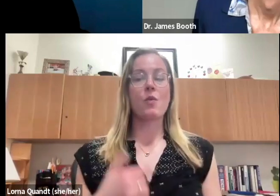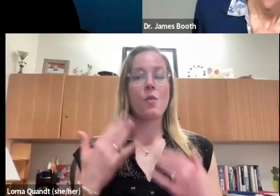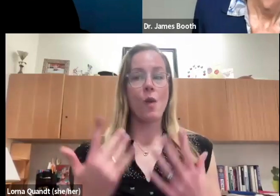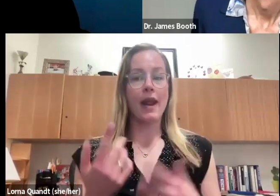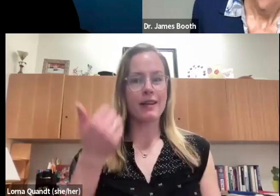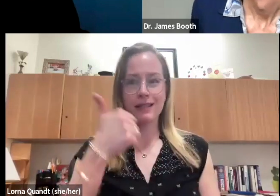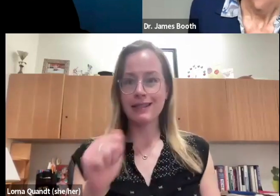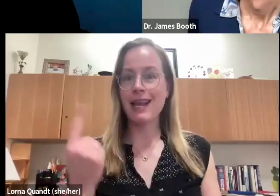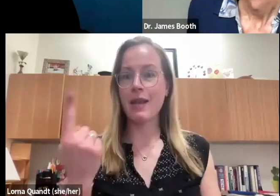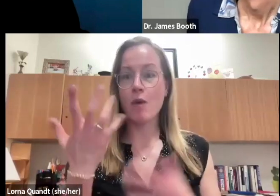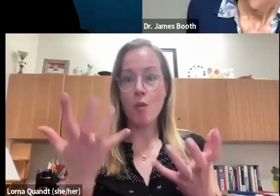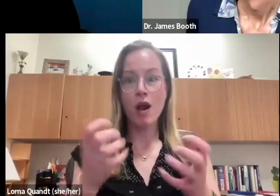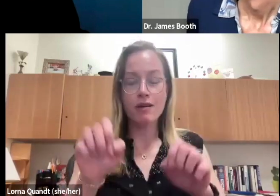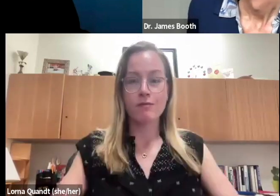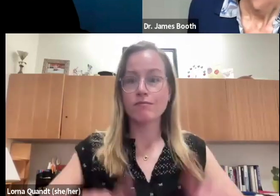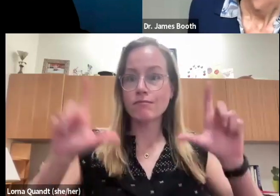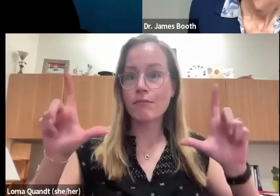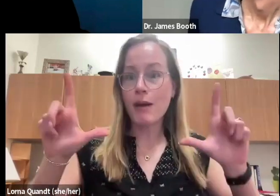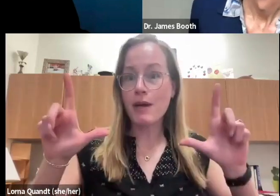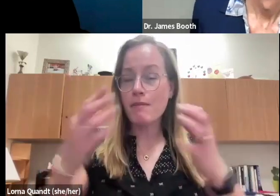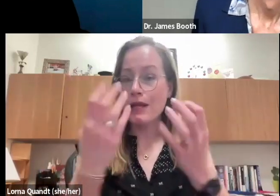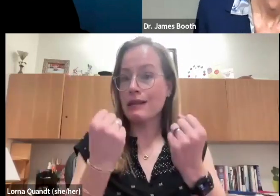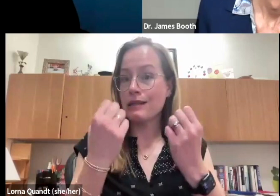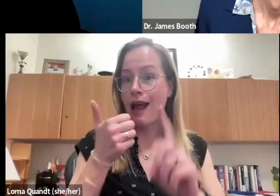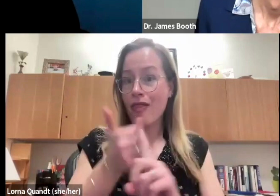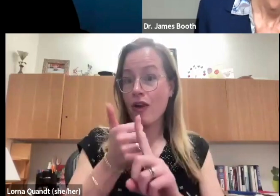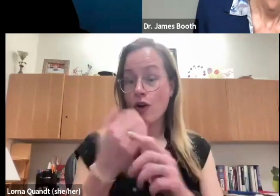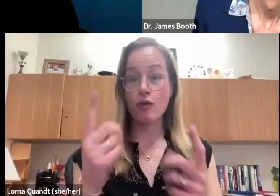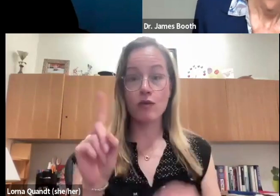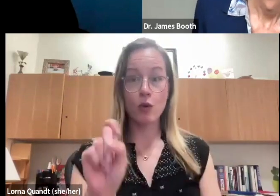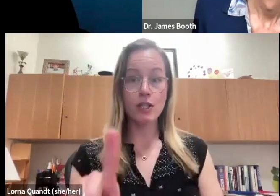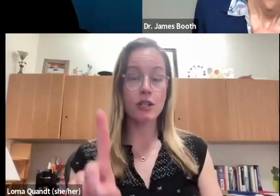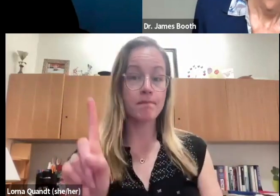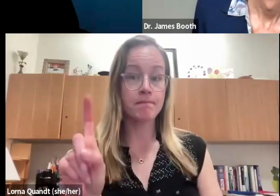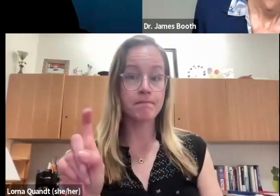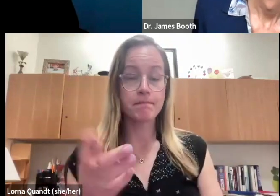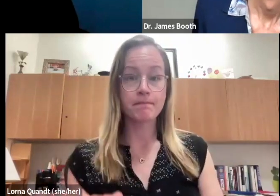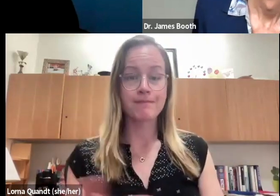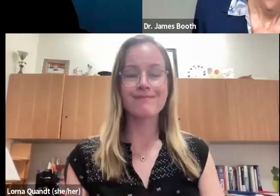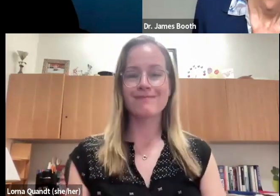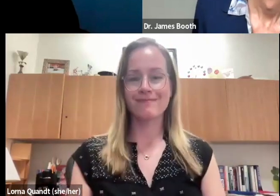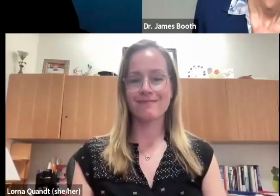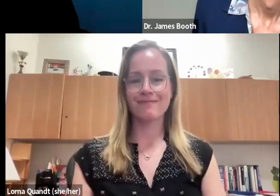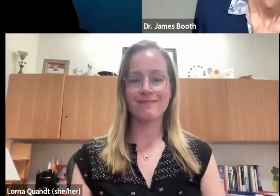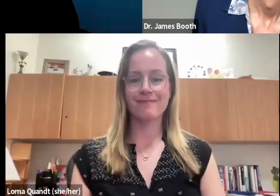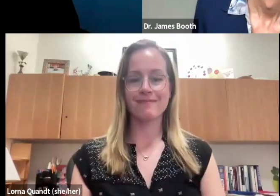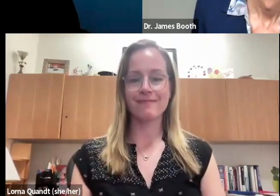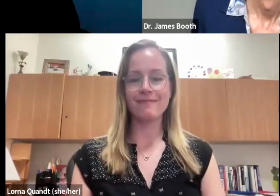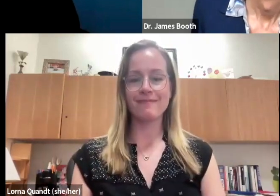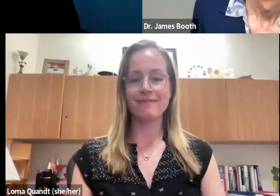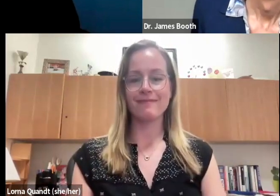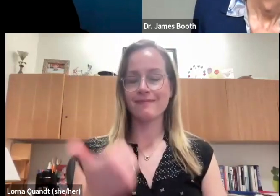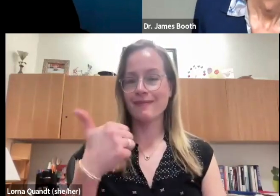time. So the first question, well, I'll wait to ask the first question to see if anybody wants to come up and sign their